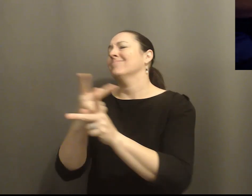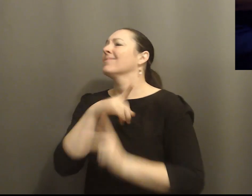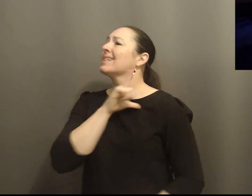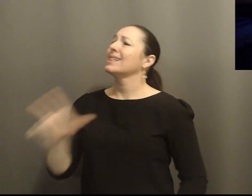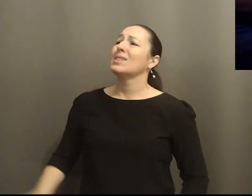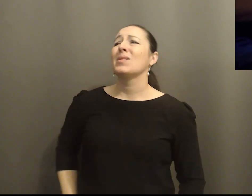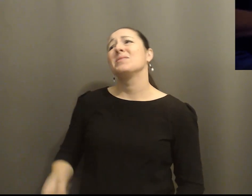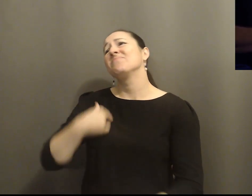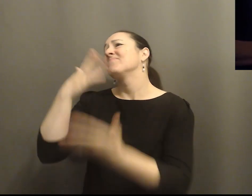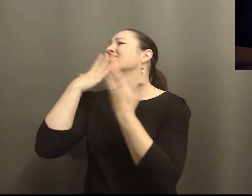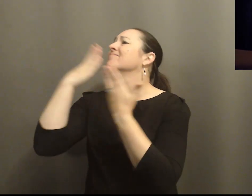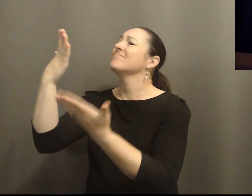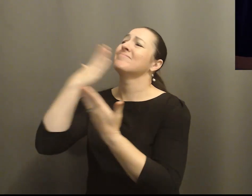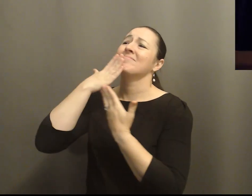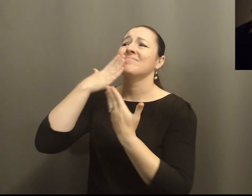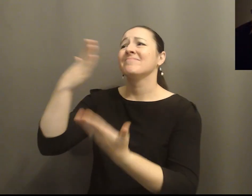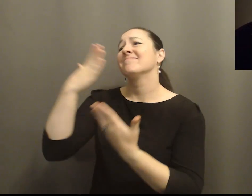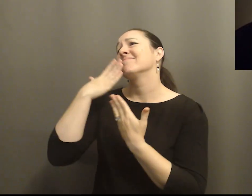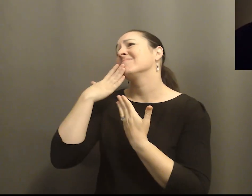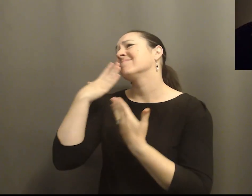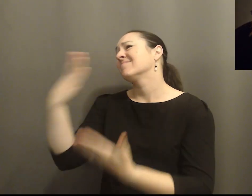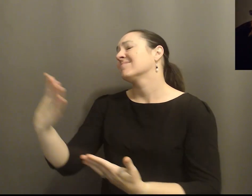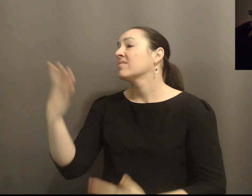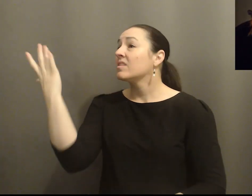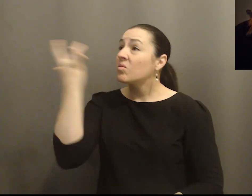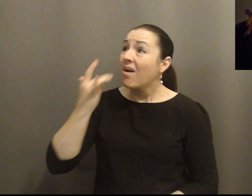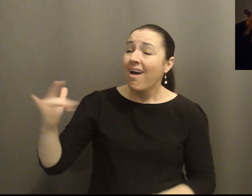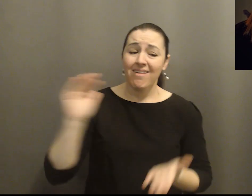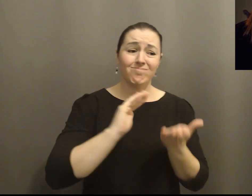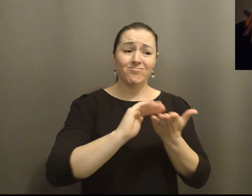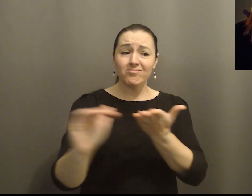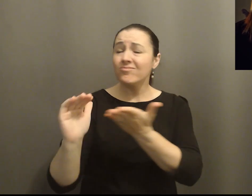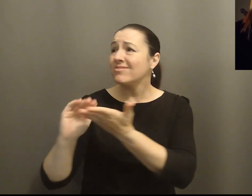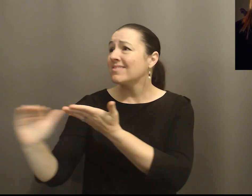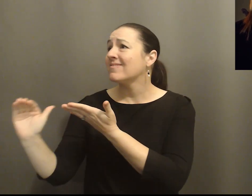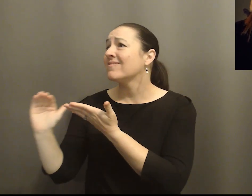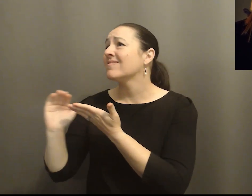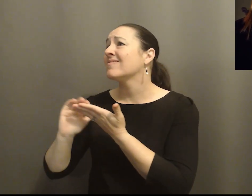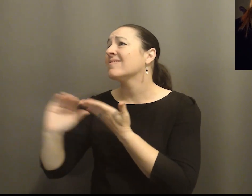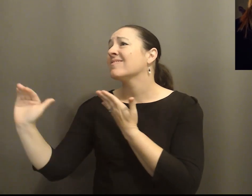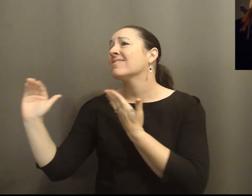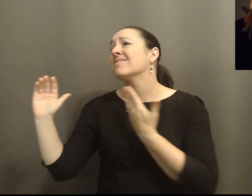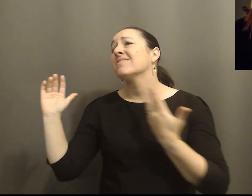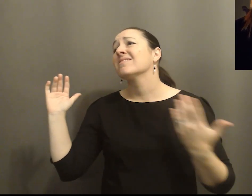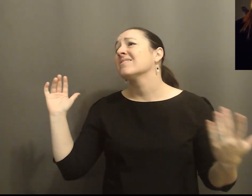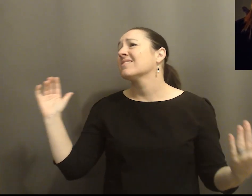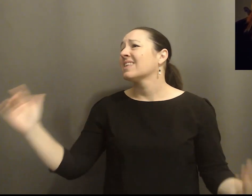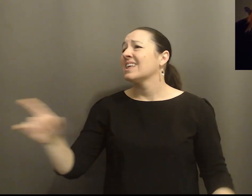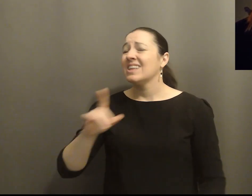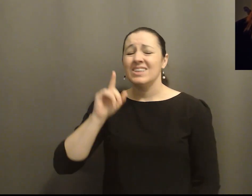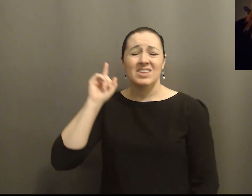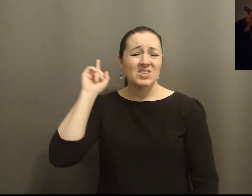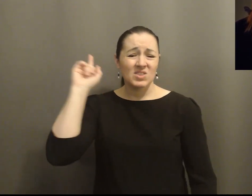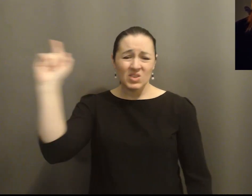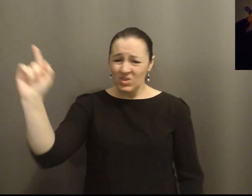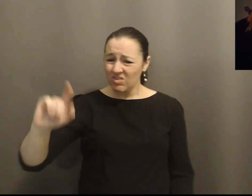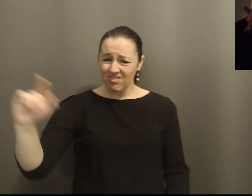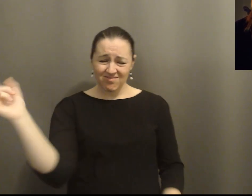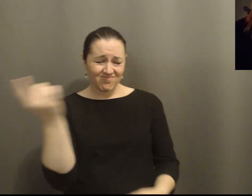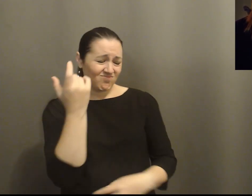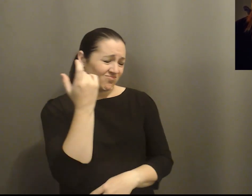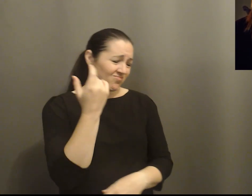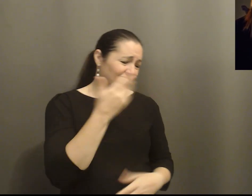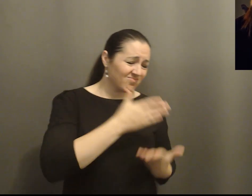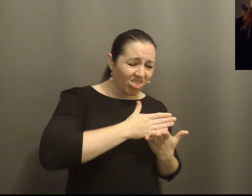thank you, Lord Oh, for your forgiveness For how you never turn